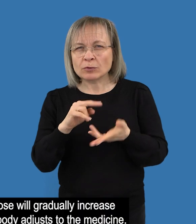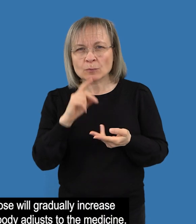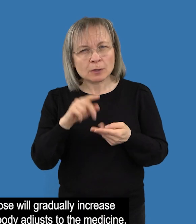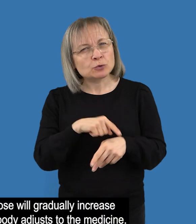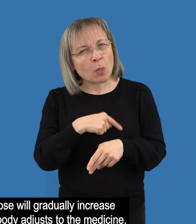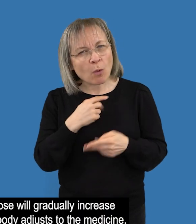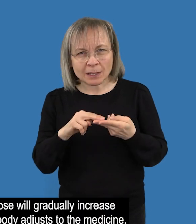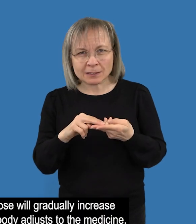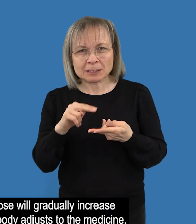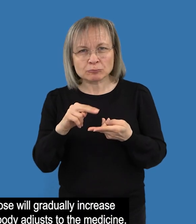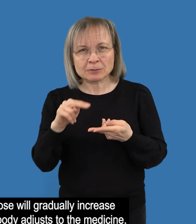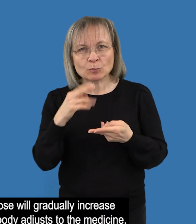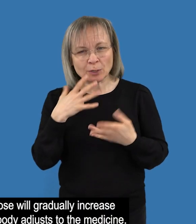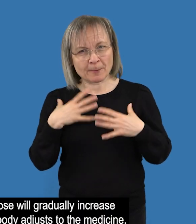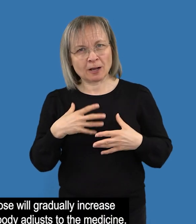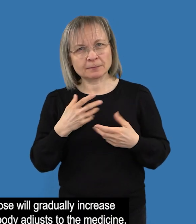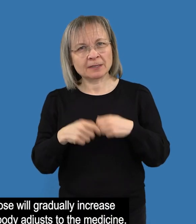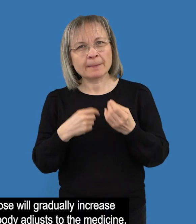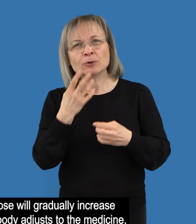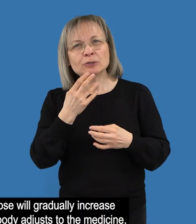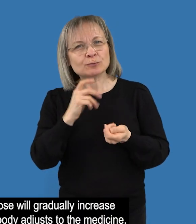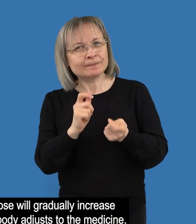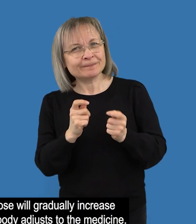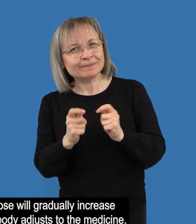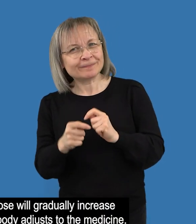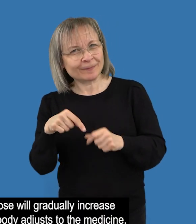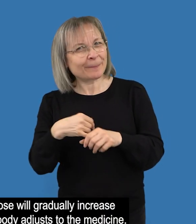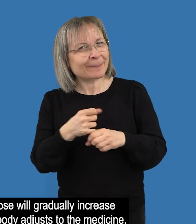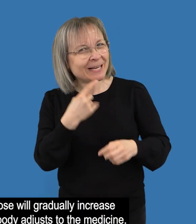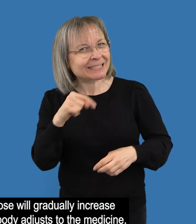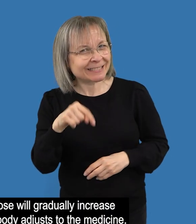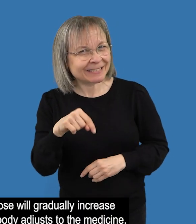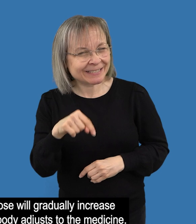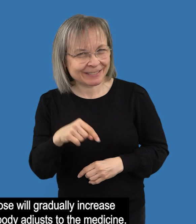The dose will gradually increase as your body adjusts to the medicine.